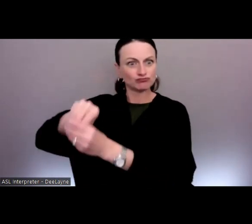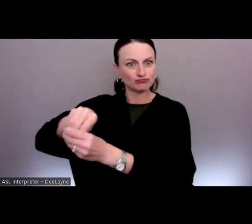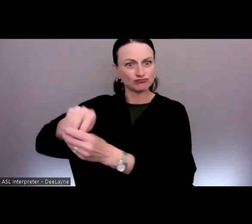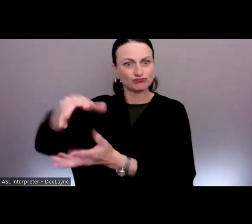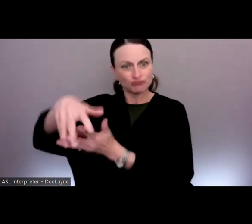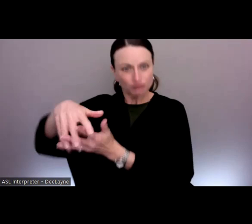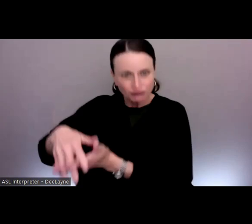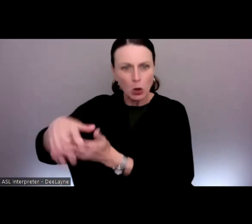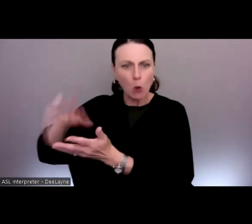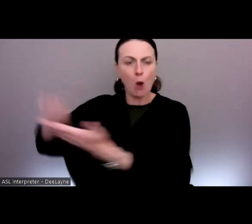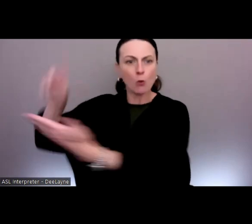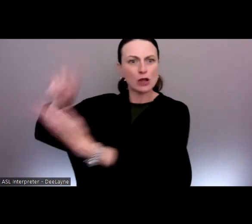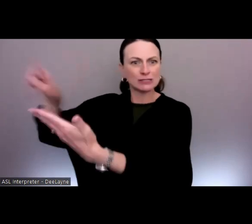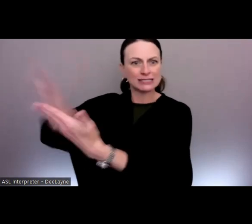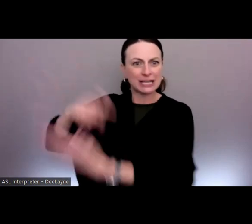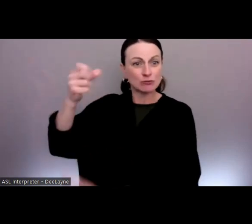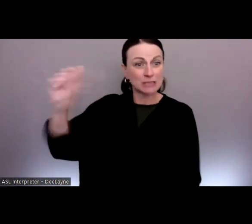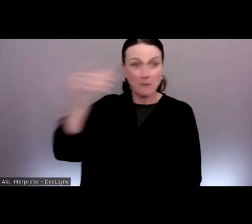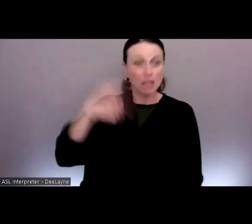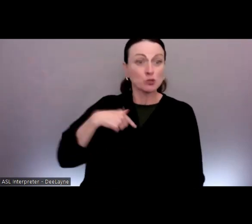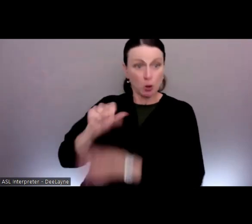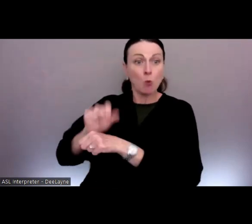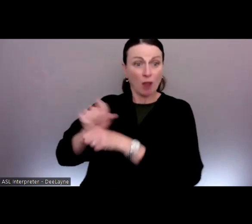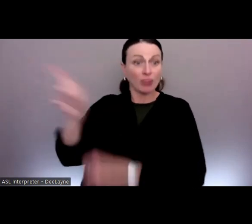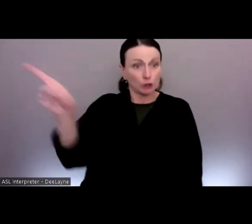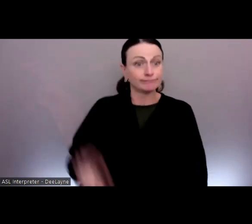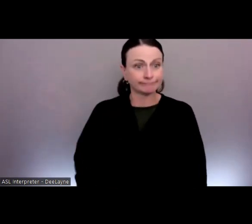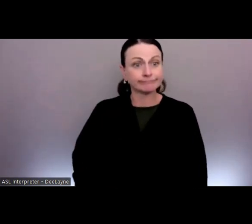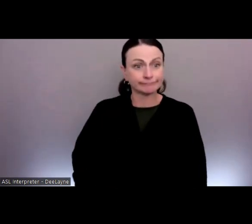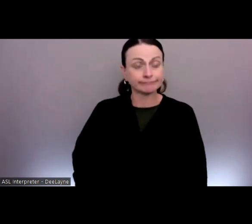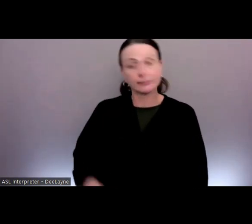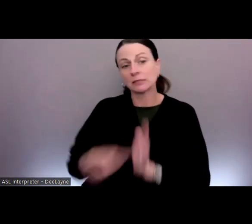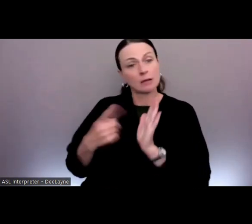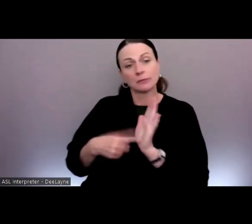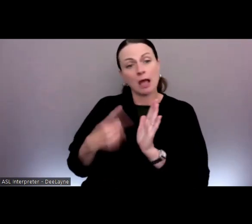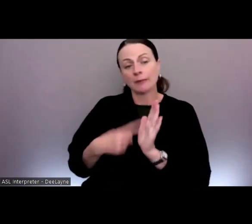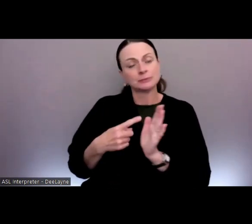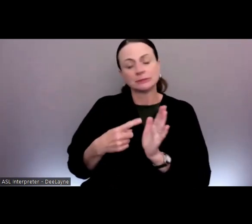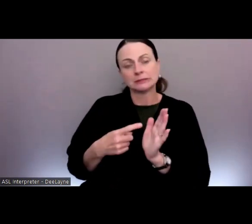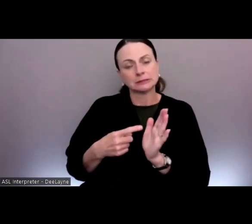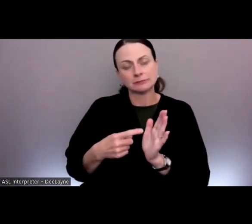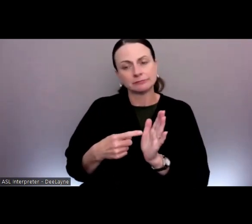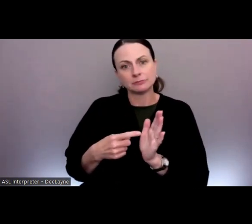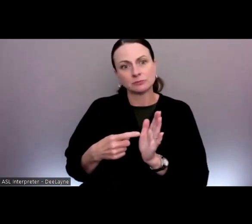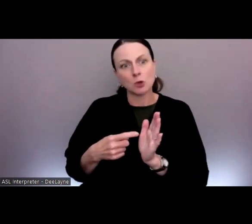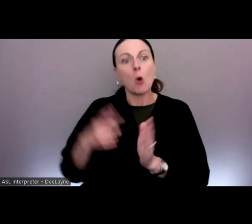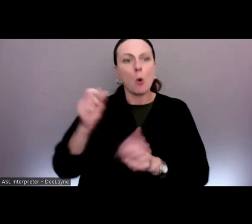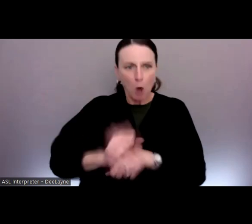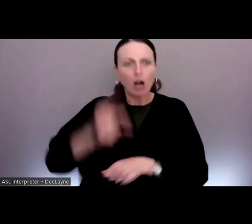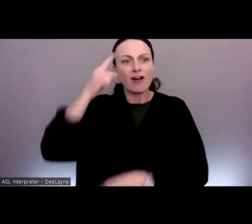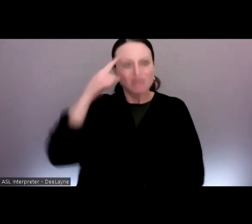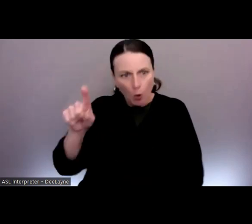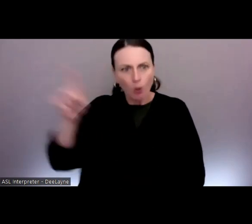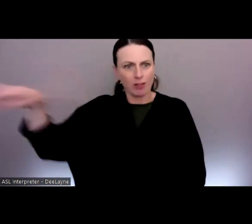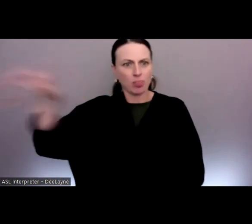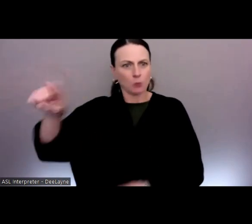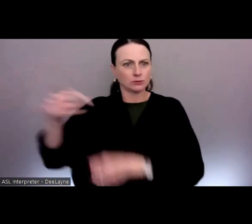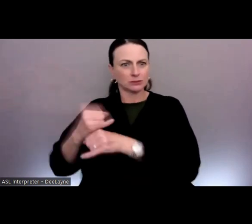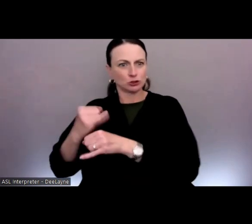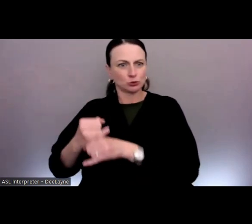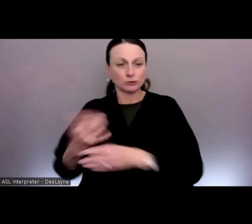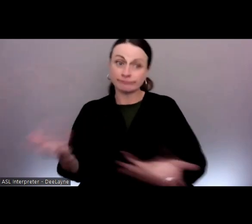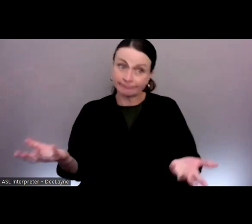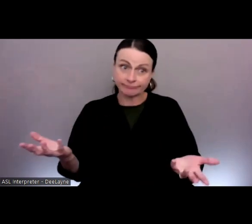critique and resist because we work in and at times unavoidably for corporate institutions.